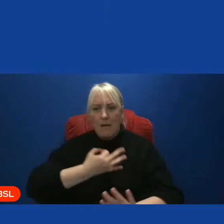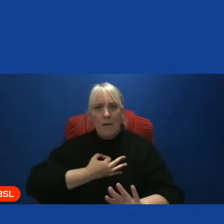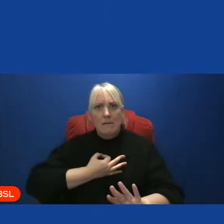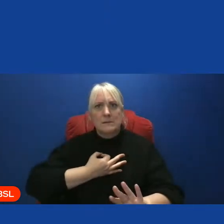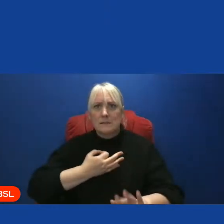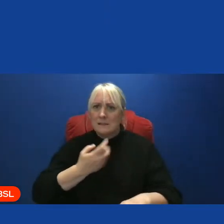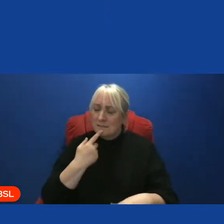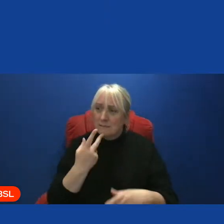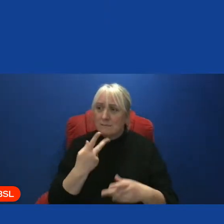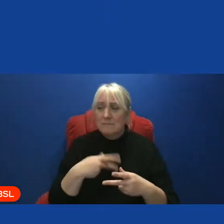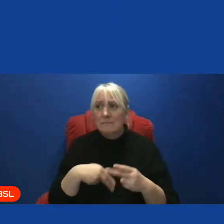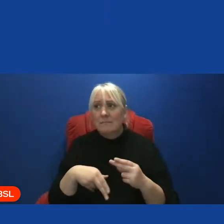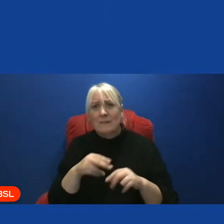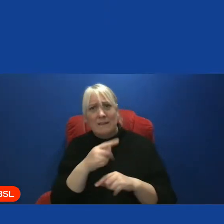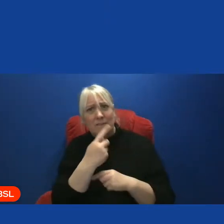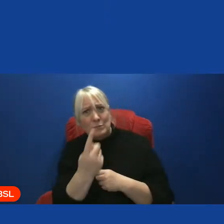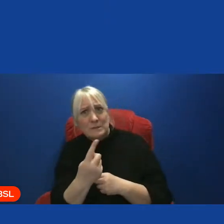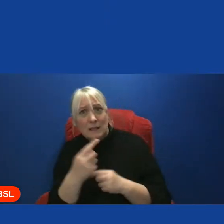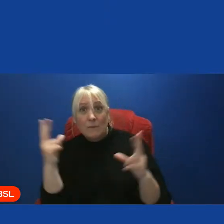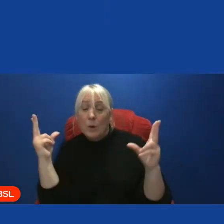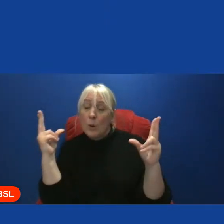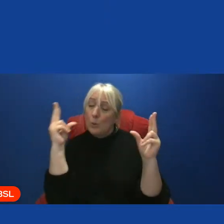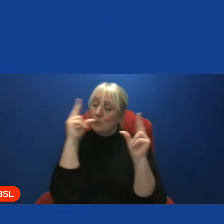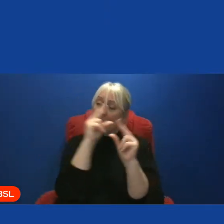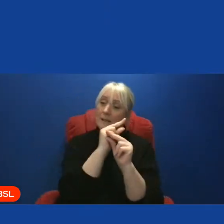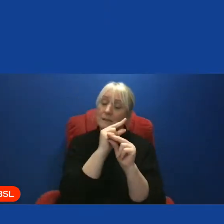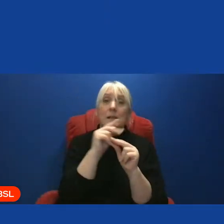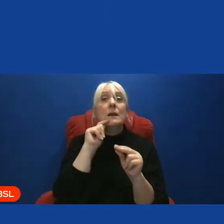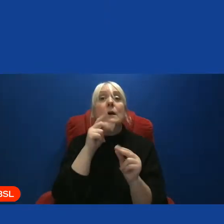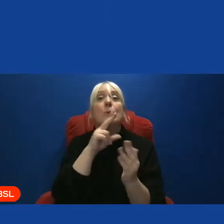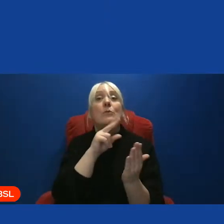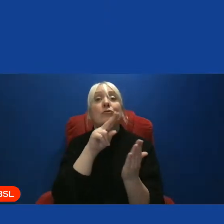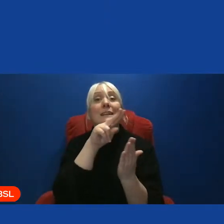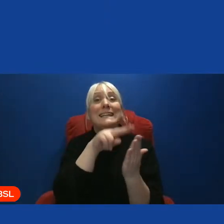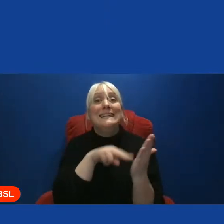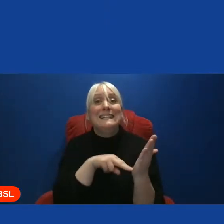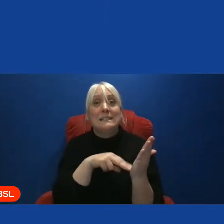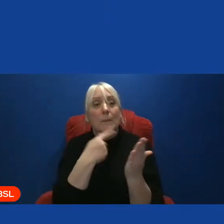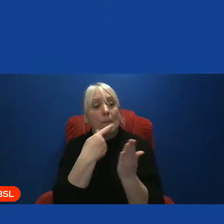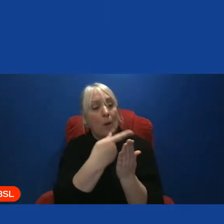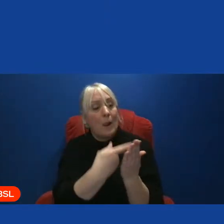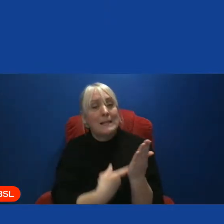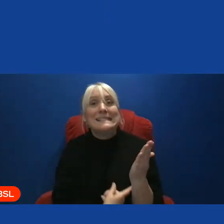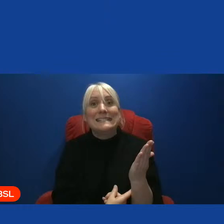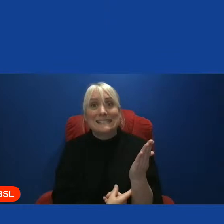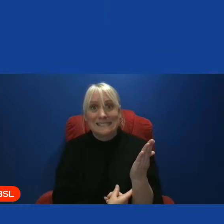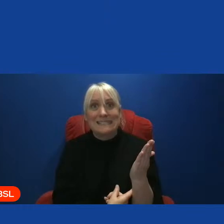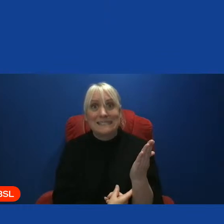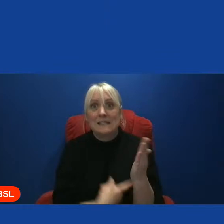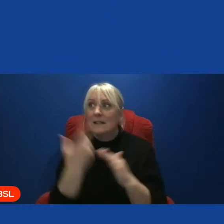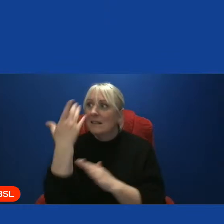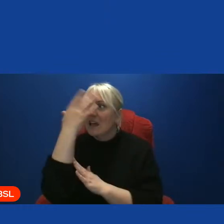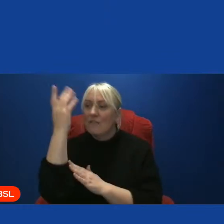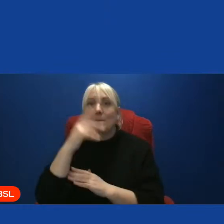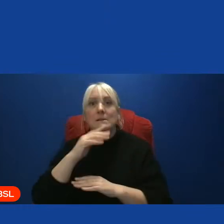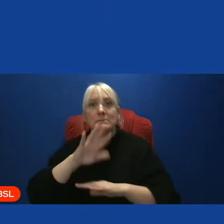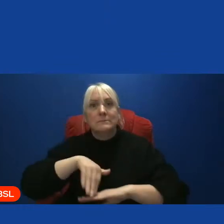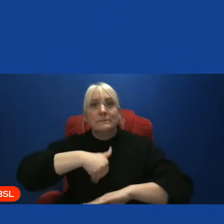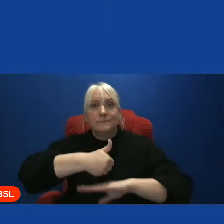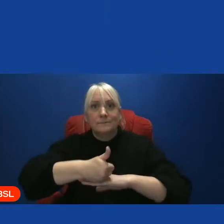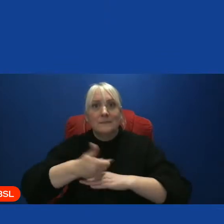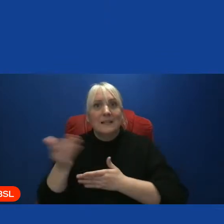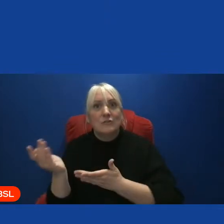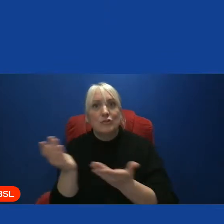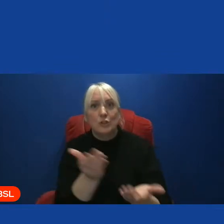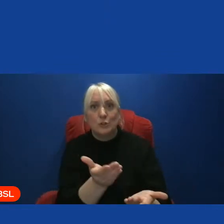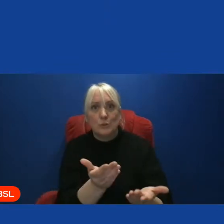you close your eyes and I'll read out some policies that the government has introduced. They've cut